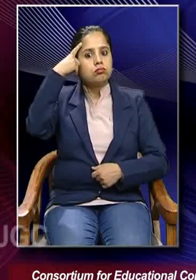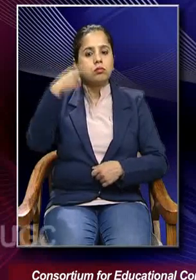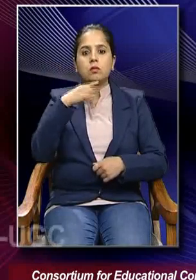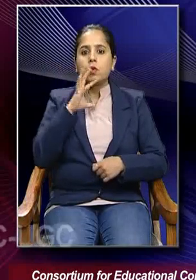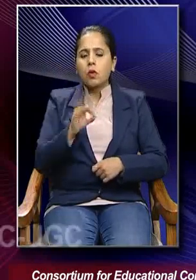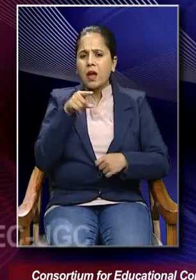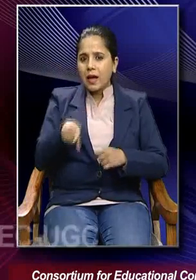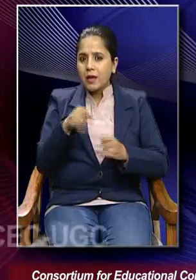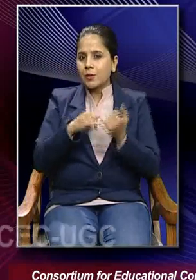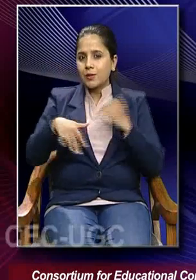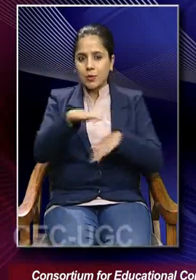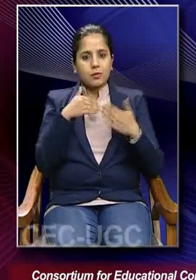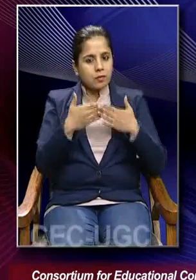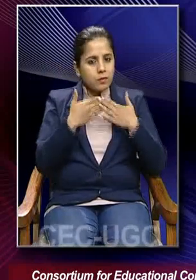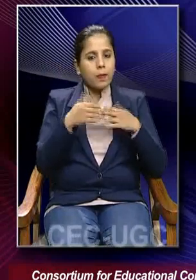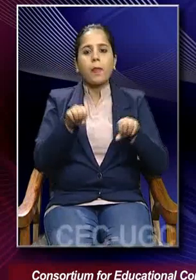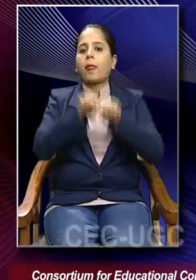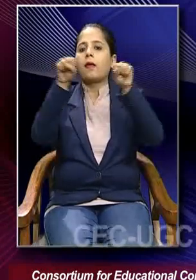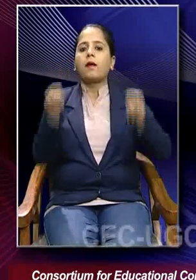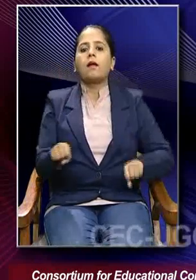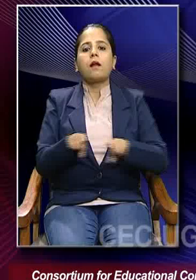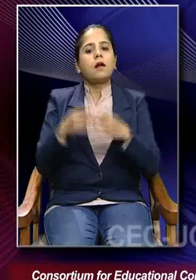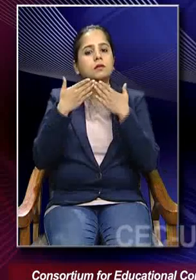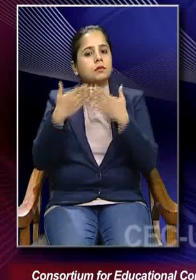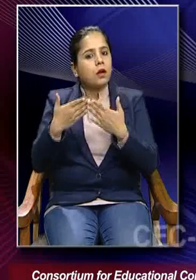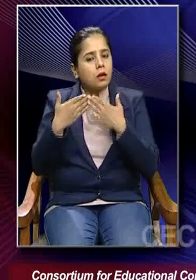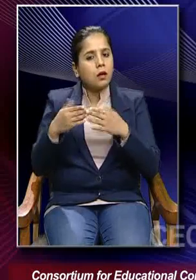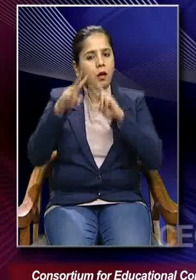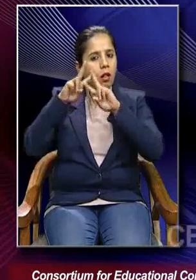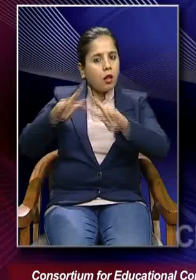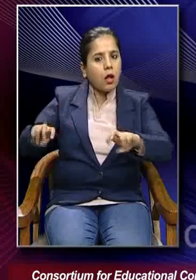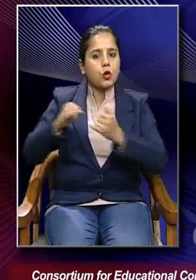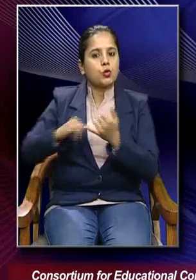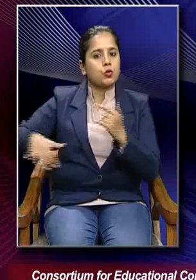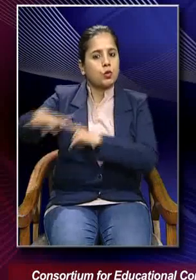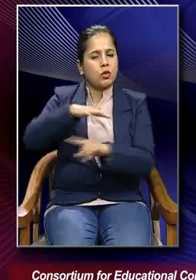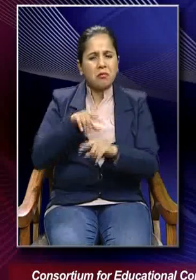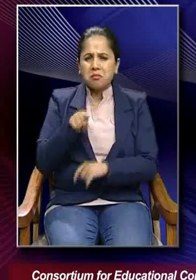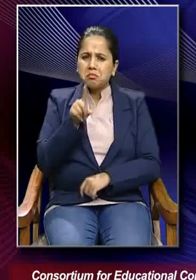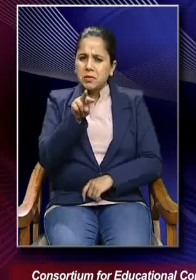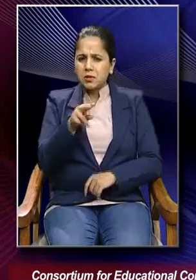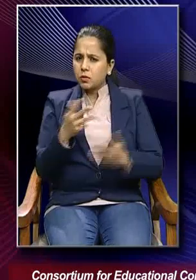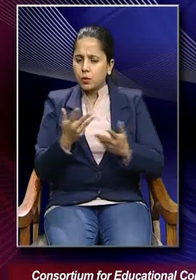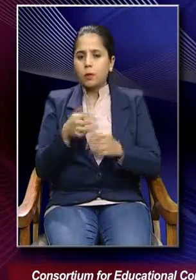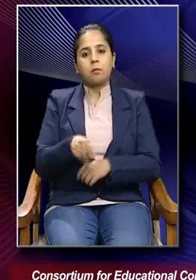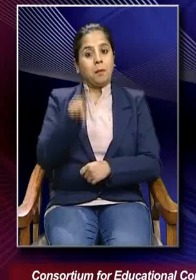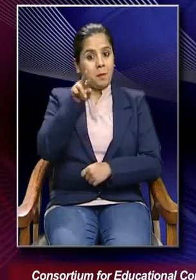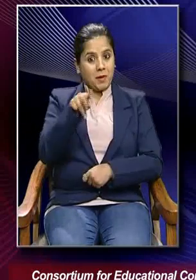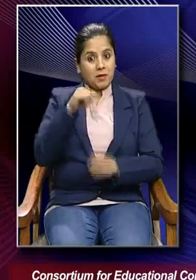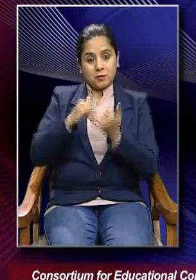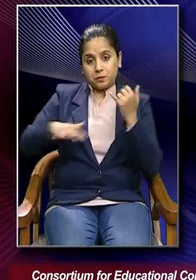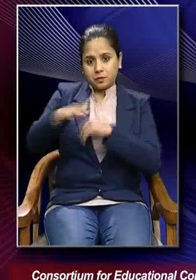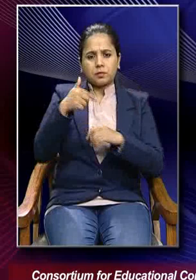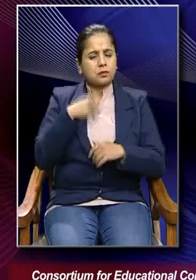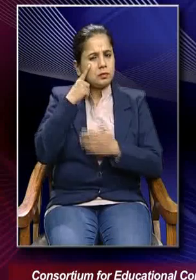that sociology is the systematic study of society. What does this mean? This means that we